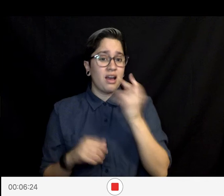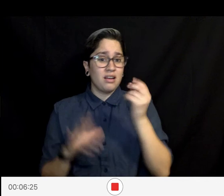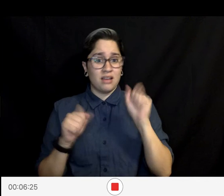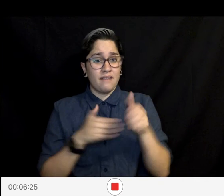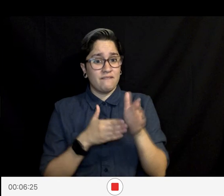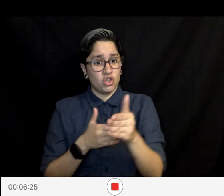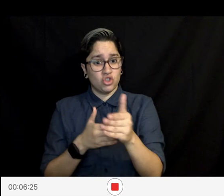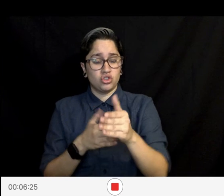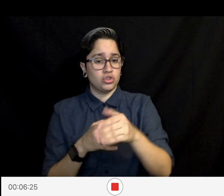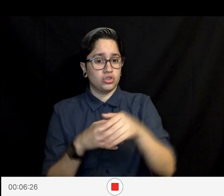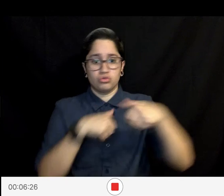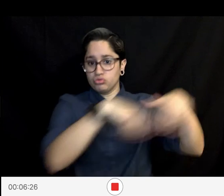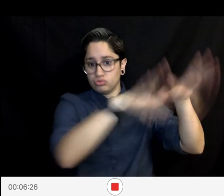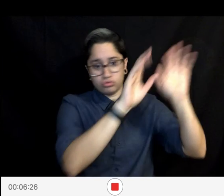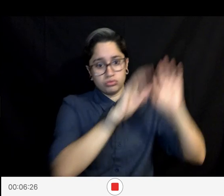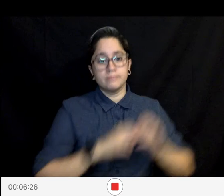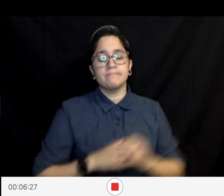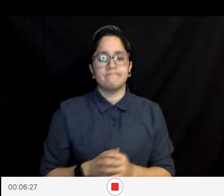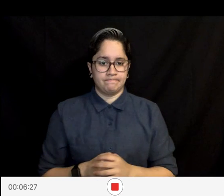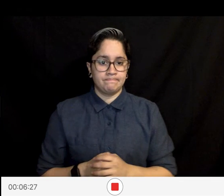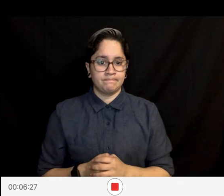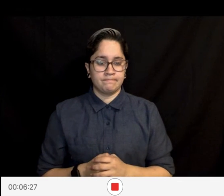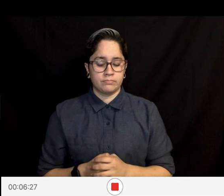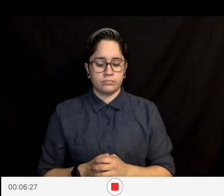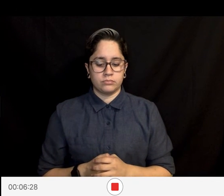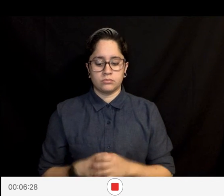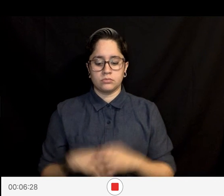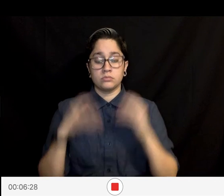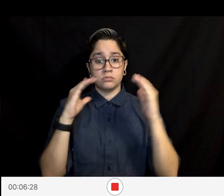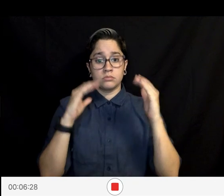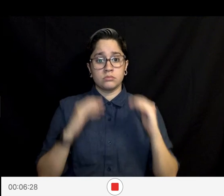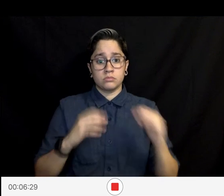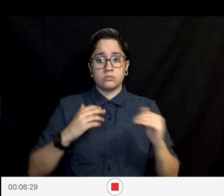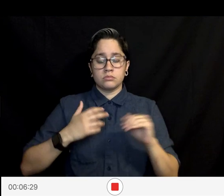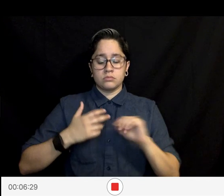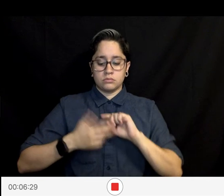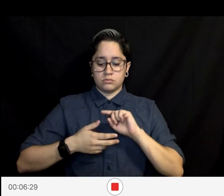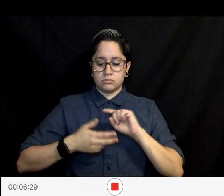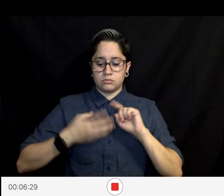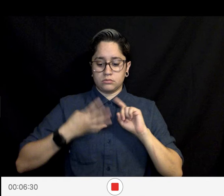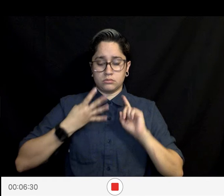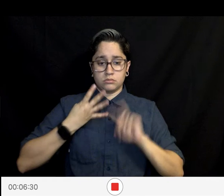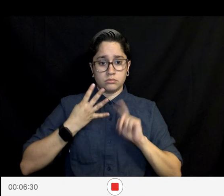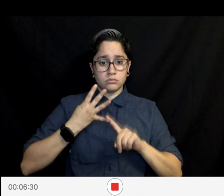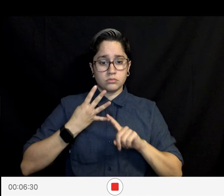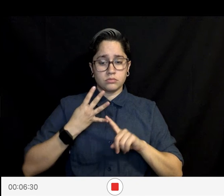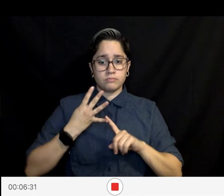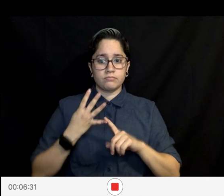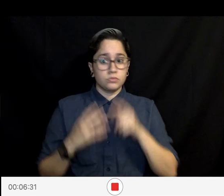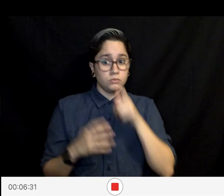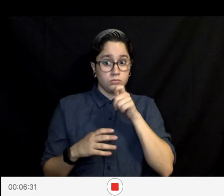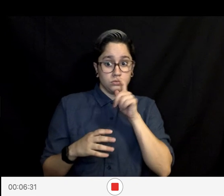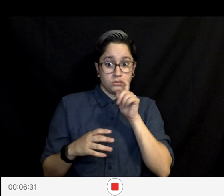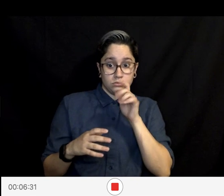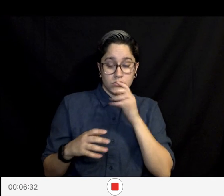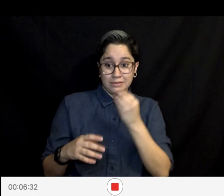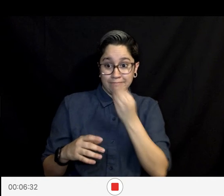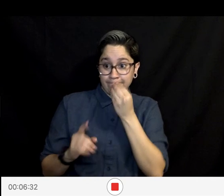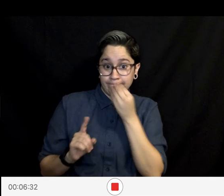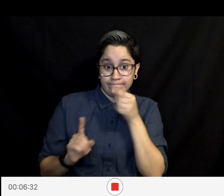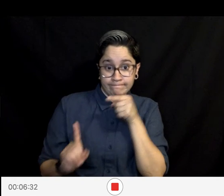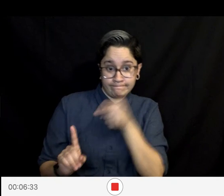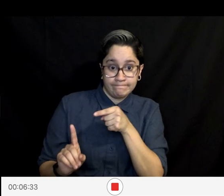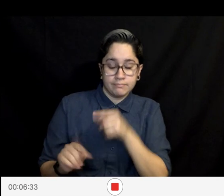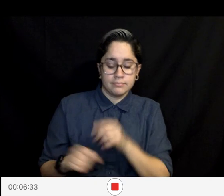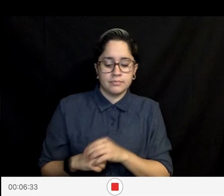Predators of jellyfish often include loggerhead turtles, spadefish, and sunfish, some of which are